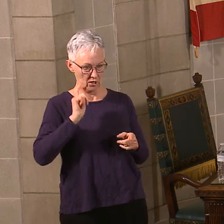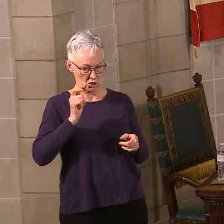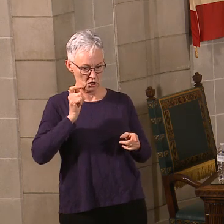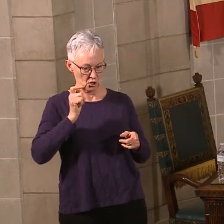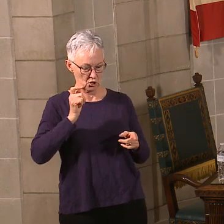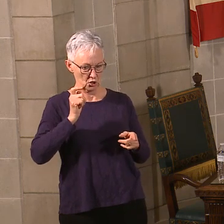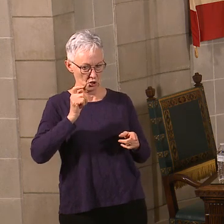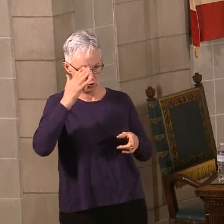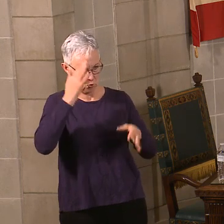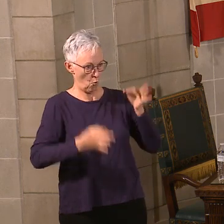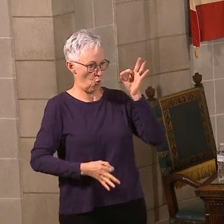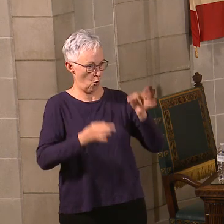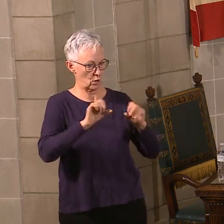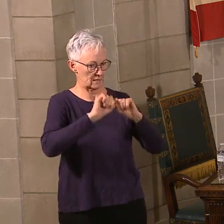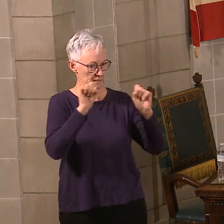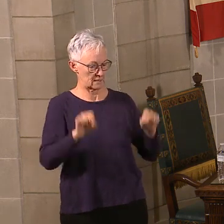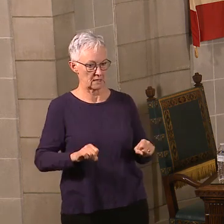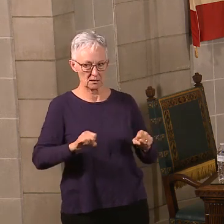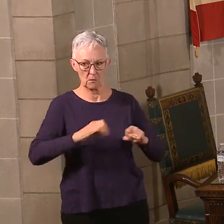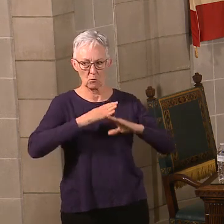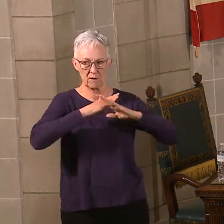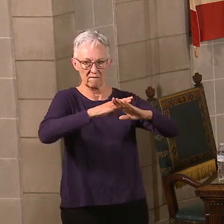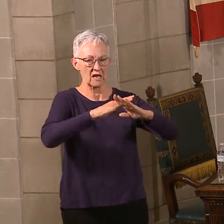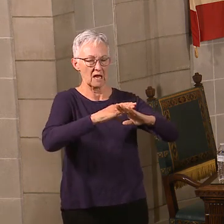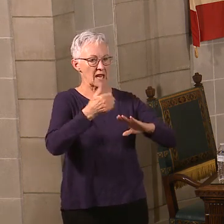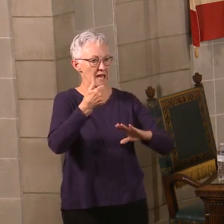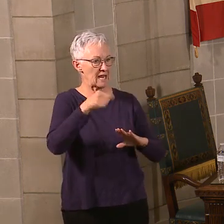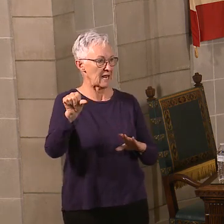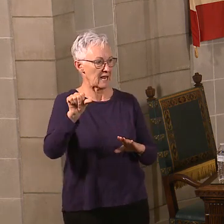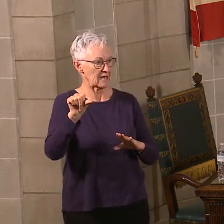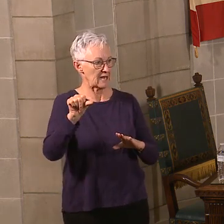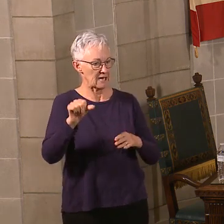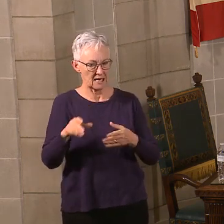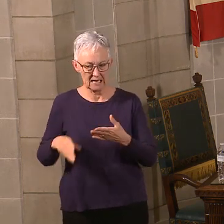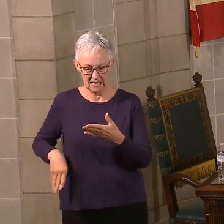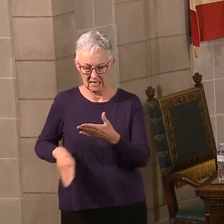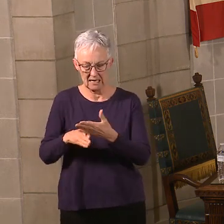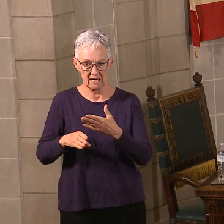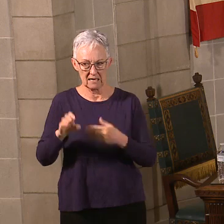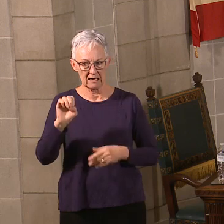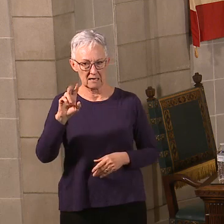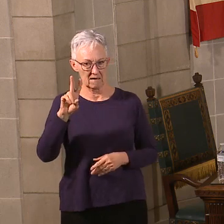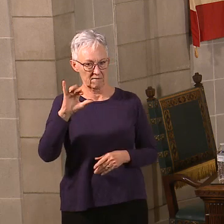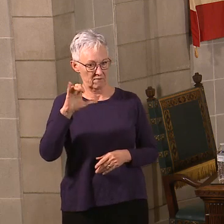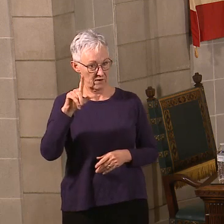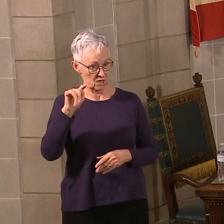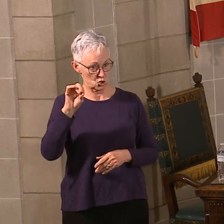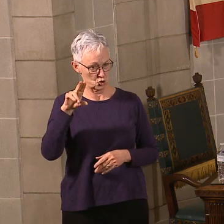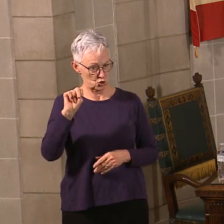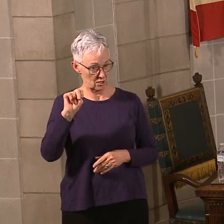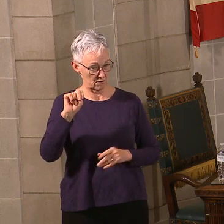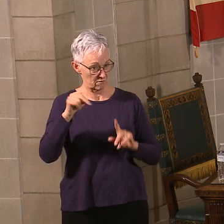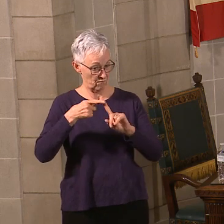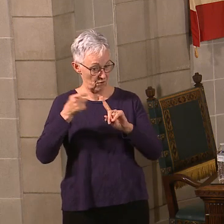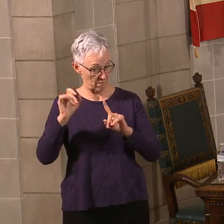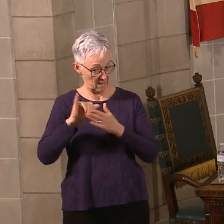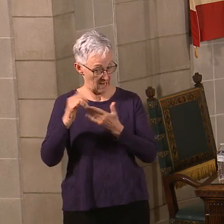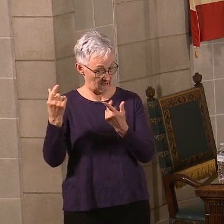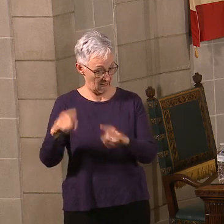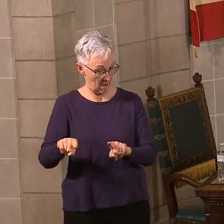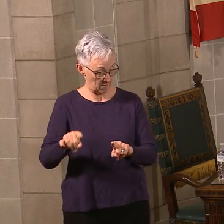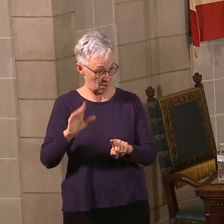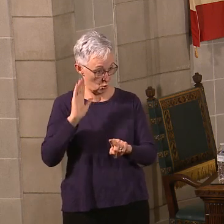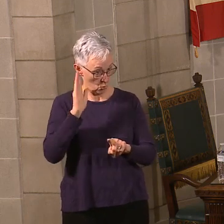13th? And is the governor concerned about the public safety aspects of non-payment evictions and